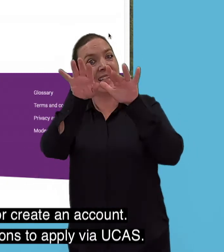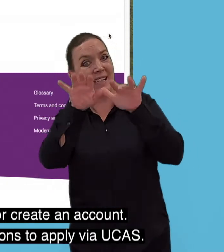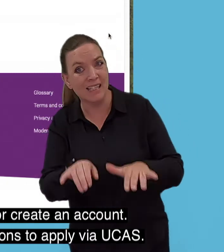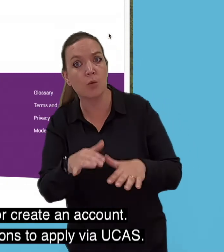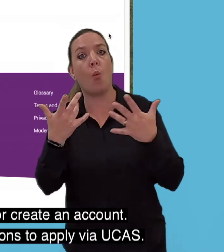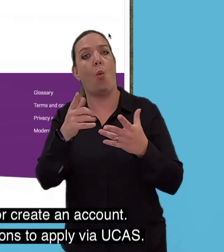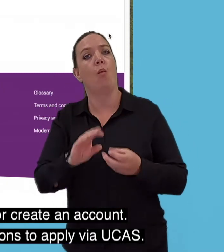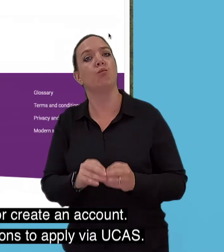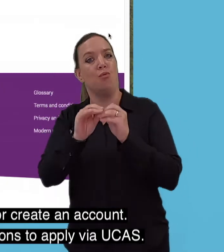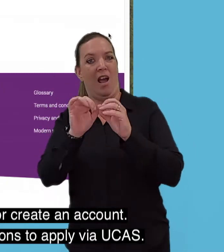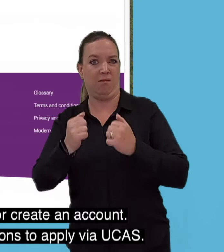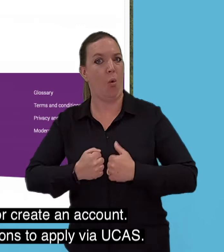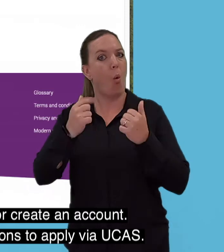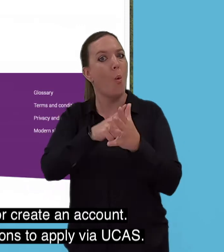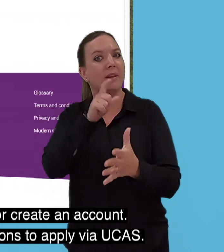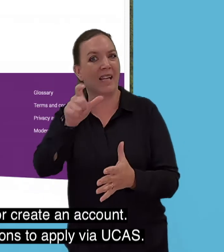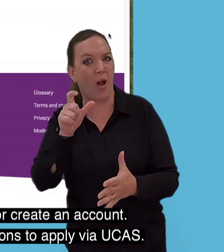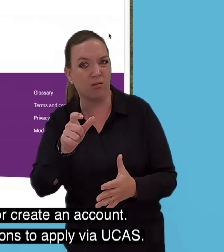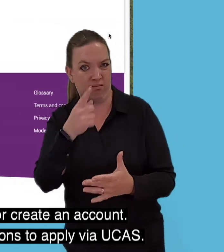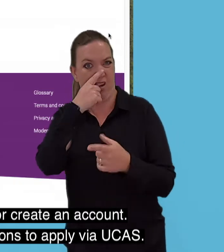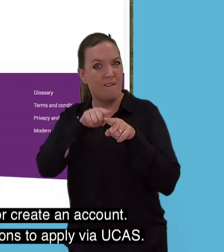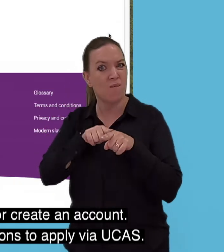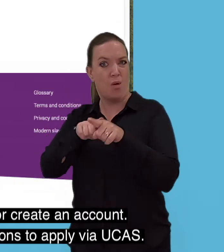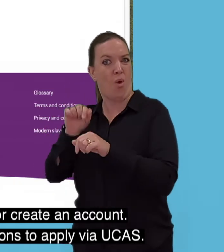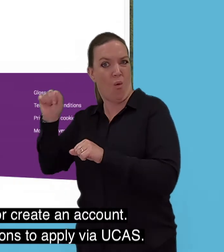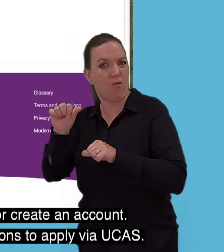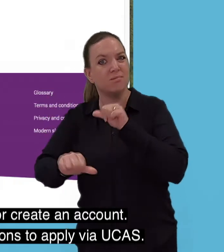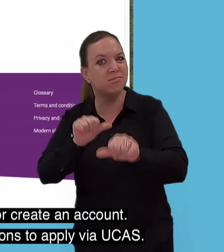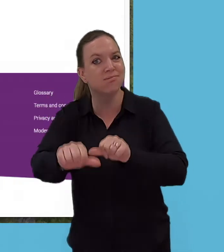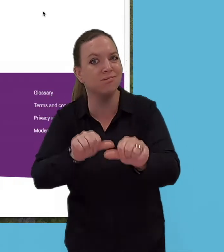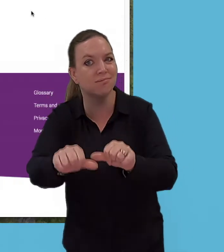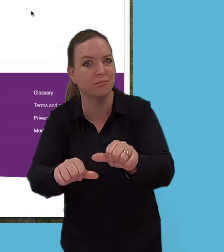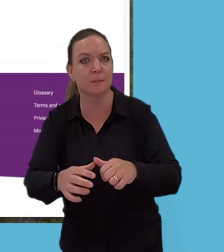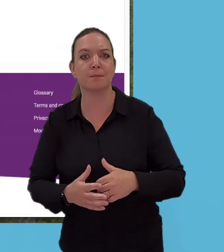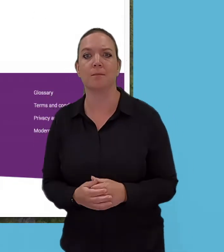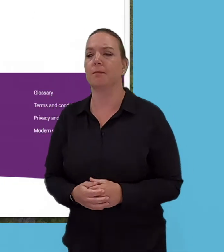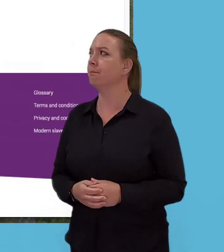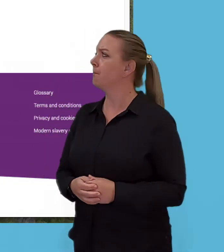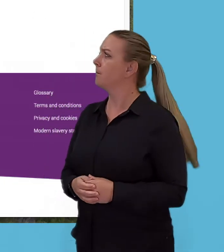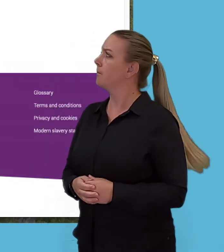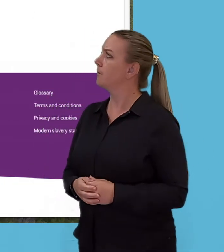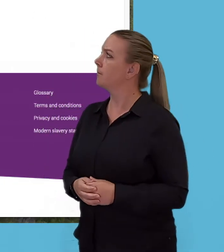create an account. You can then follow the step-by-step instructions to apply via UCAS.